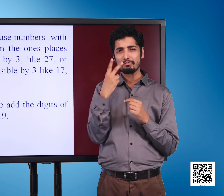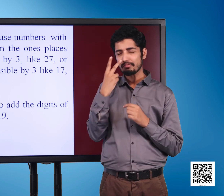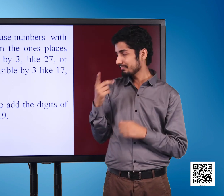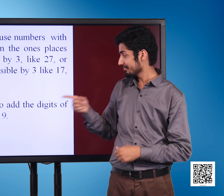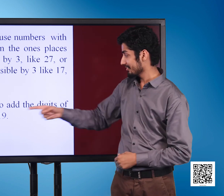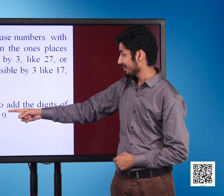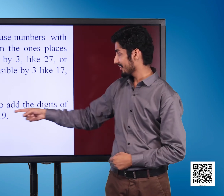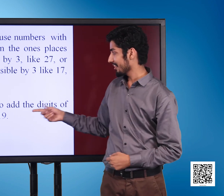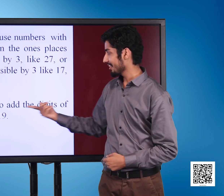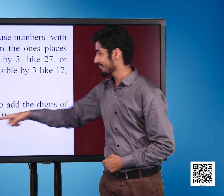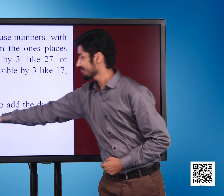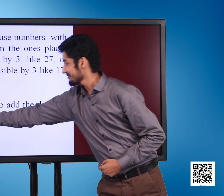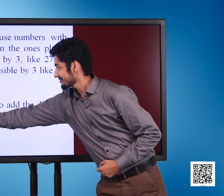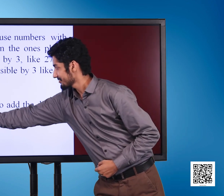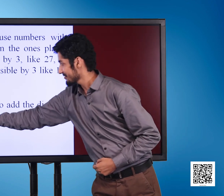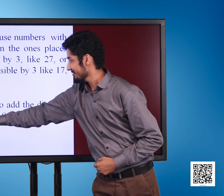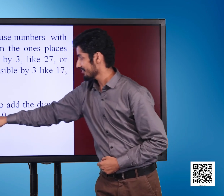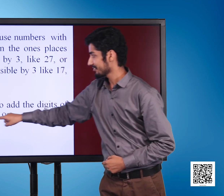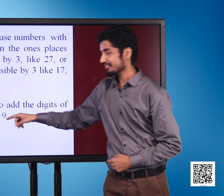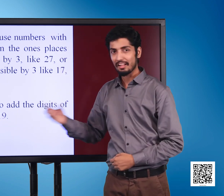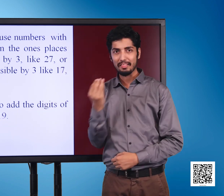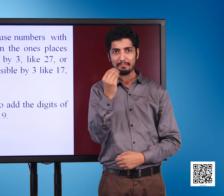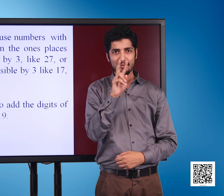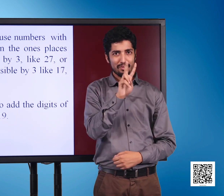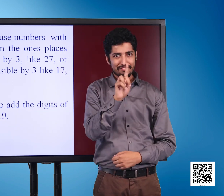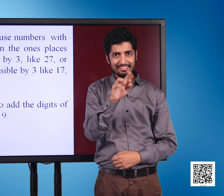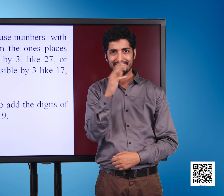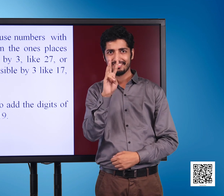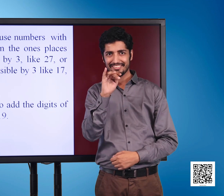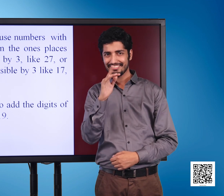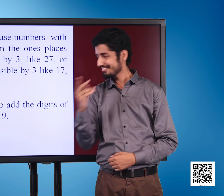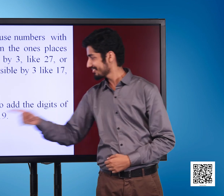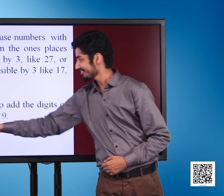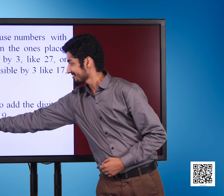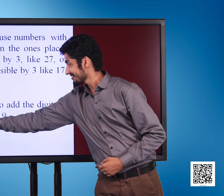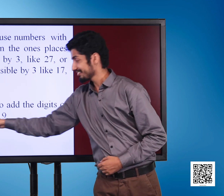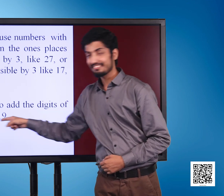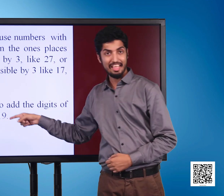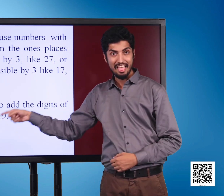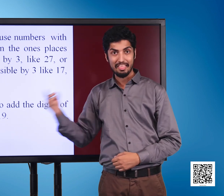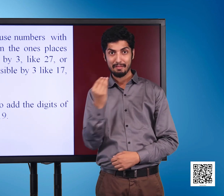Let us now try to add the digits of 21, 36, 54 and 219.